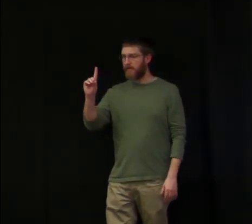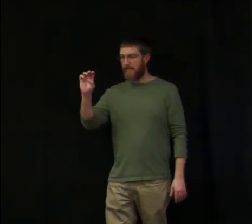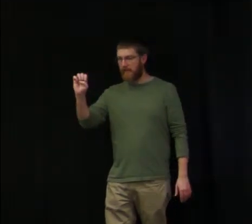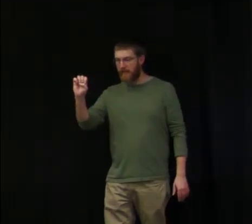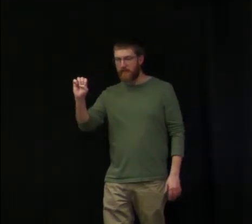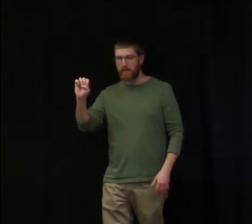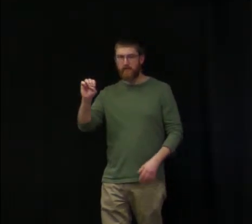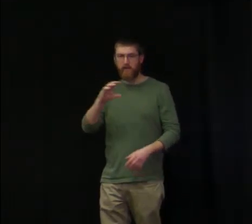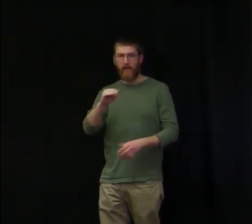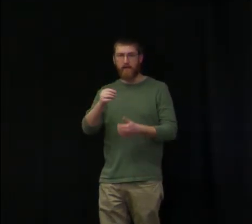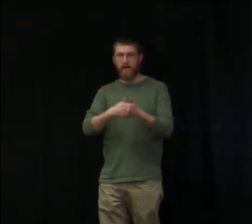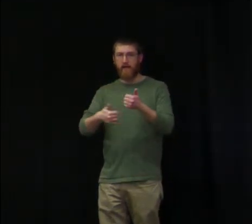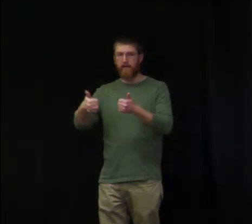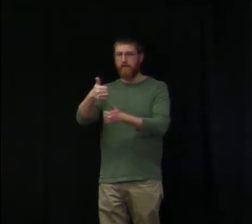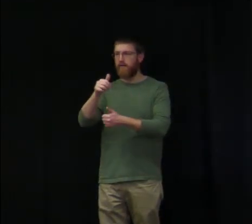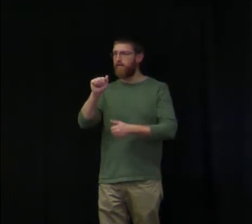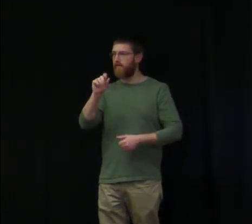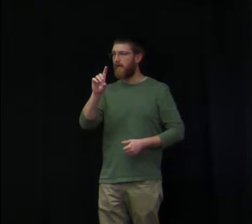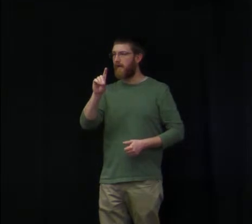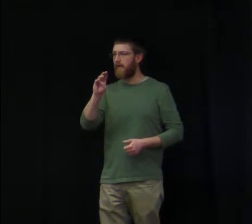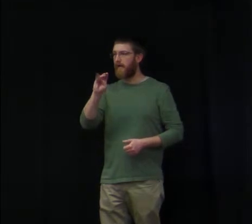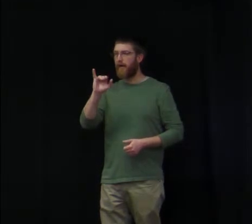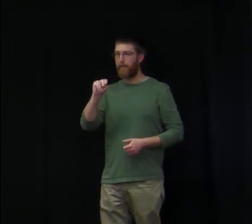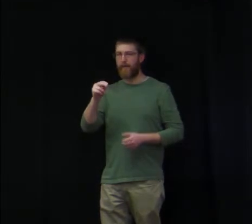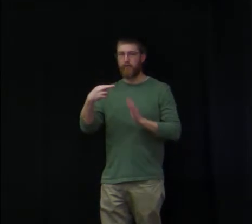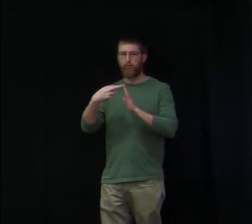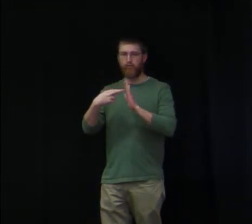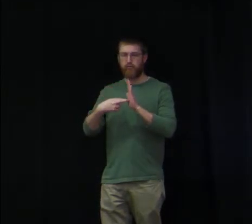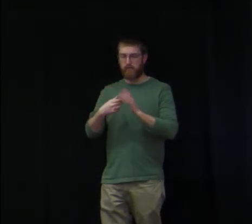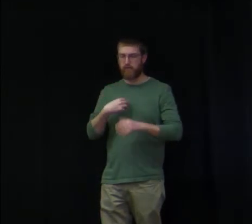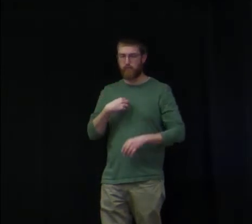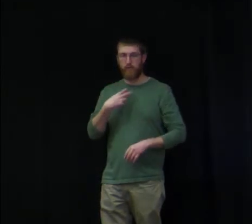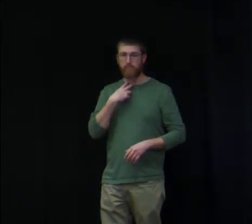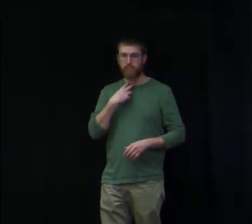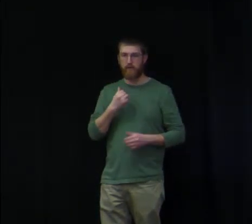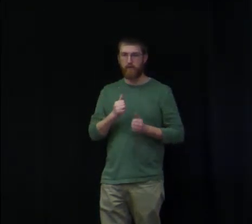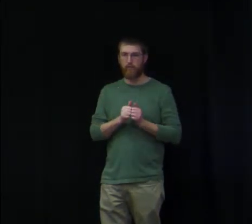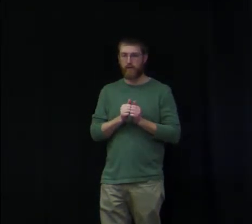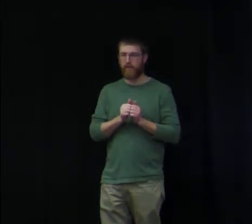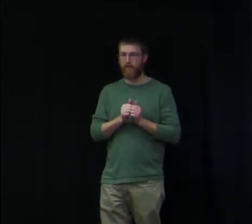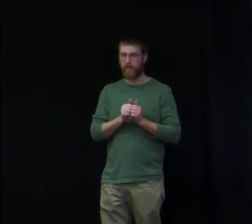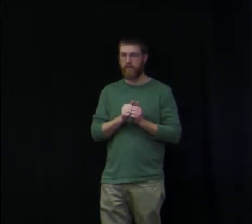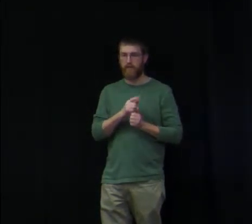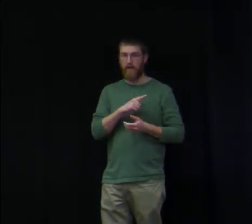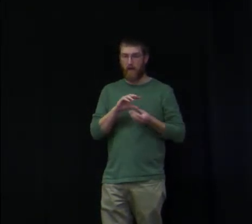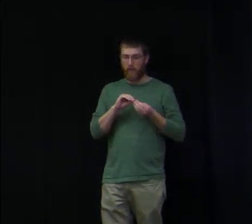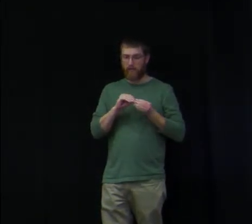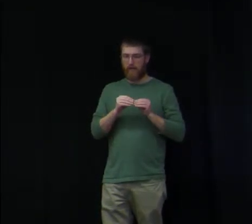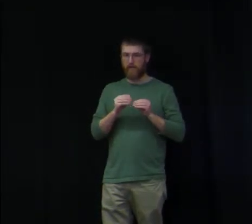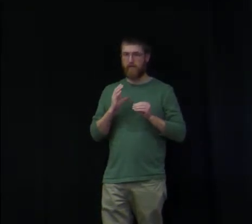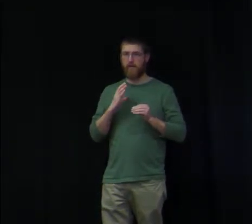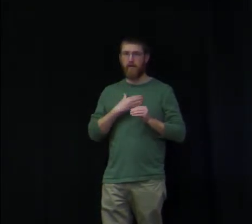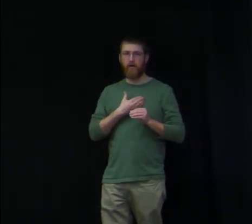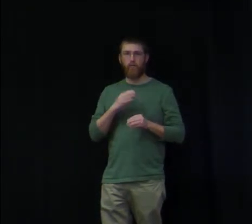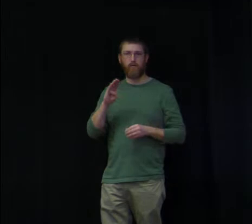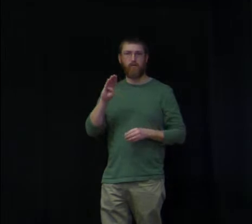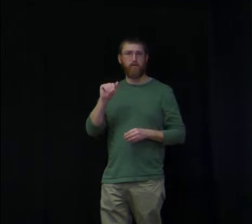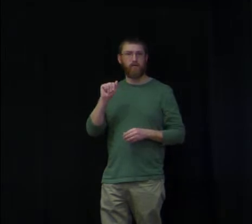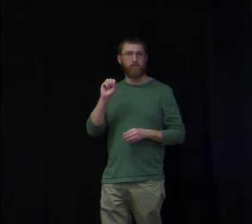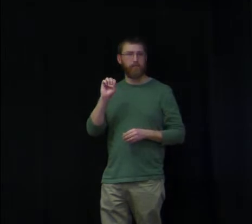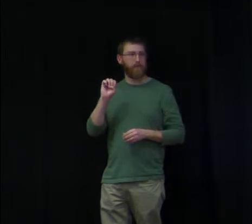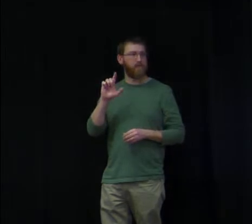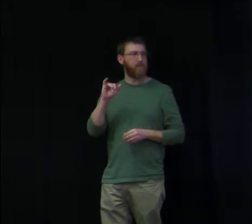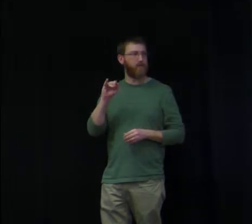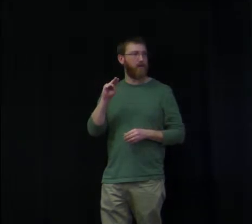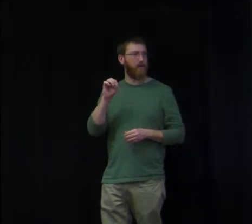Kentucky administrative regulations that we're bound to, this is how tight our baseline data should